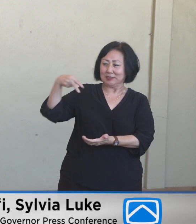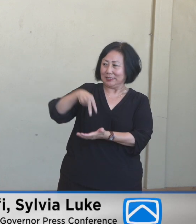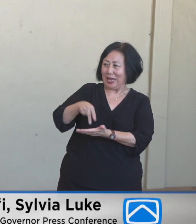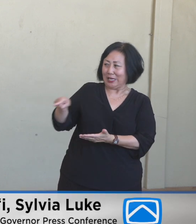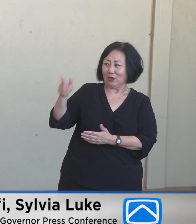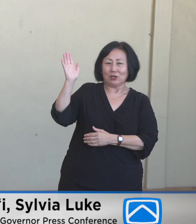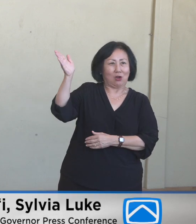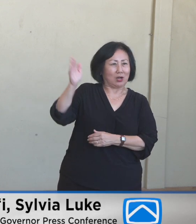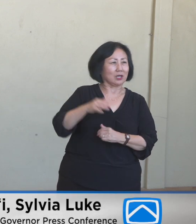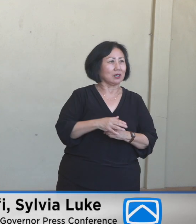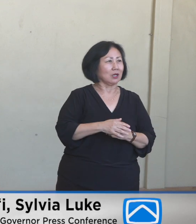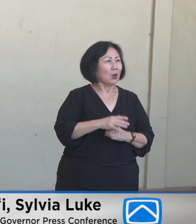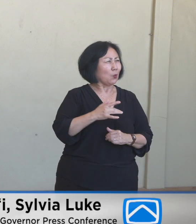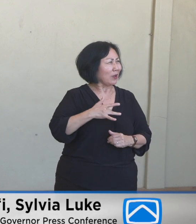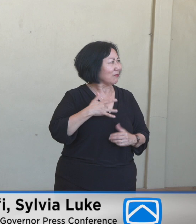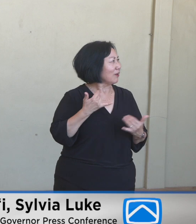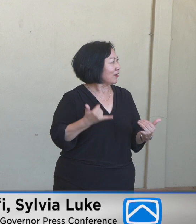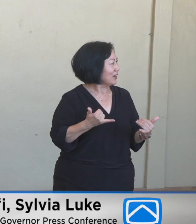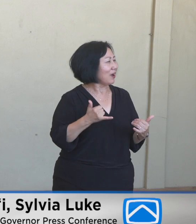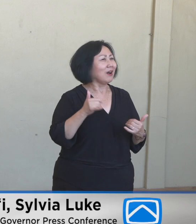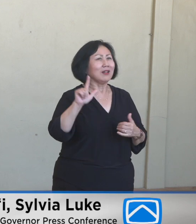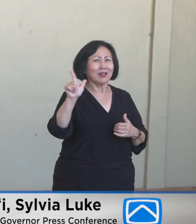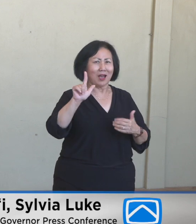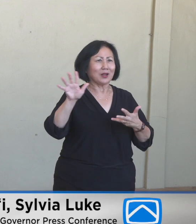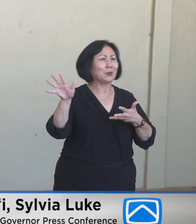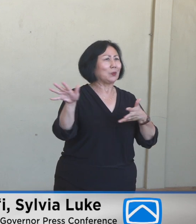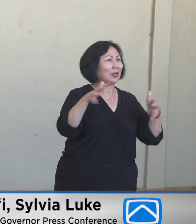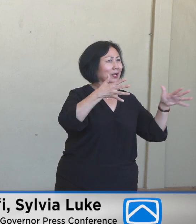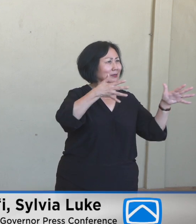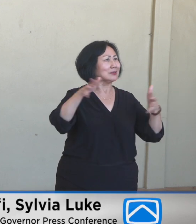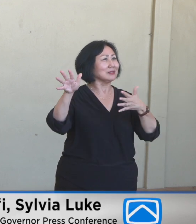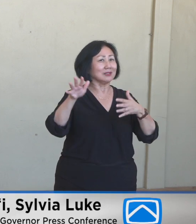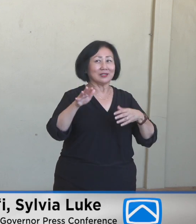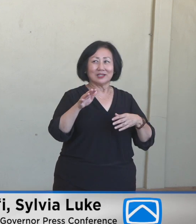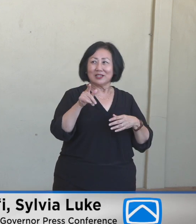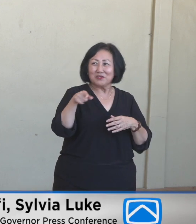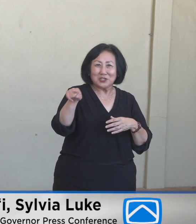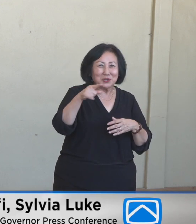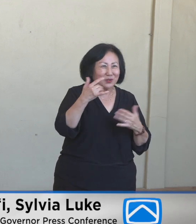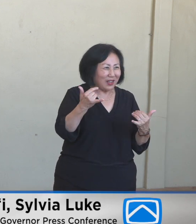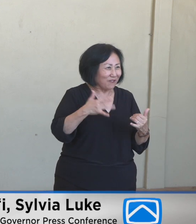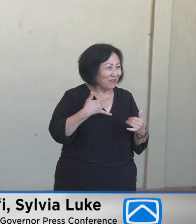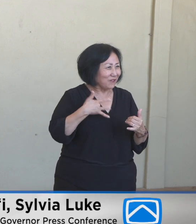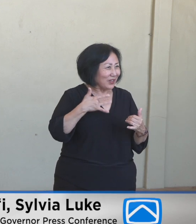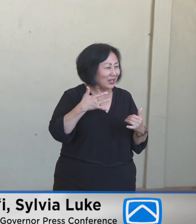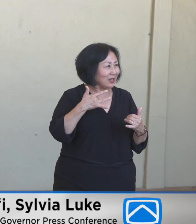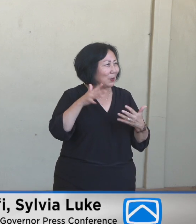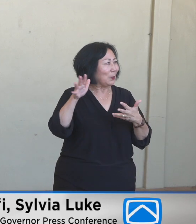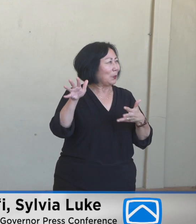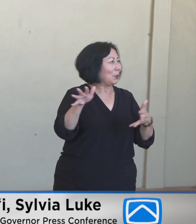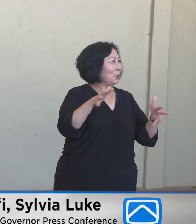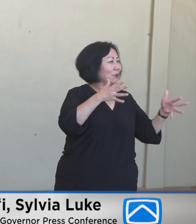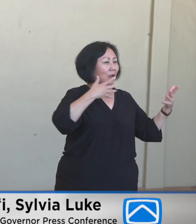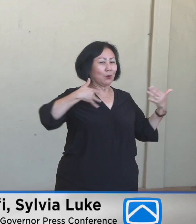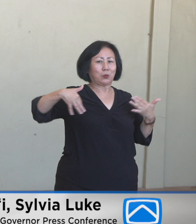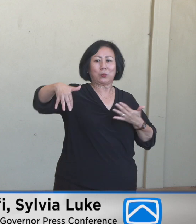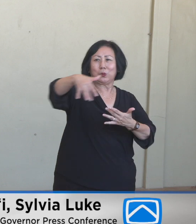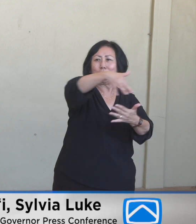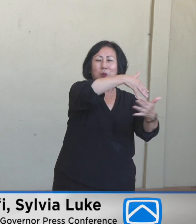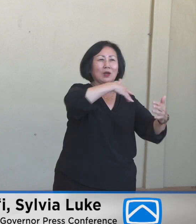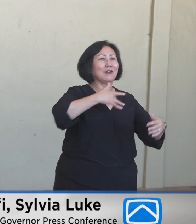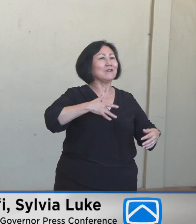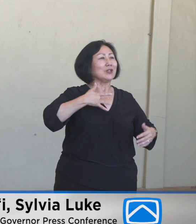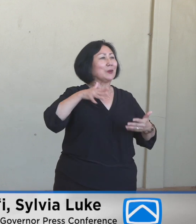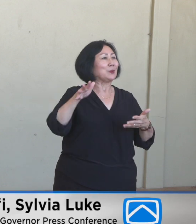we feel the Lahaina winds coming through. And if you can just feel the presence around you, you feel